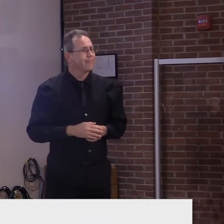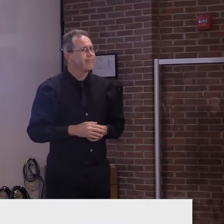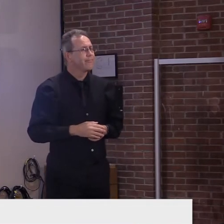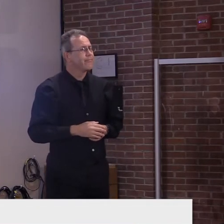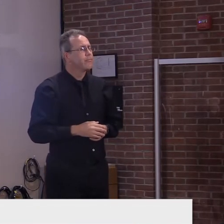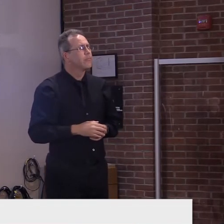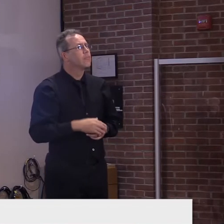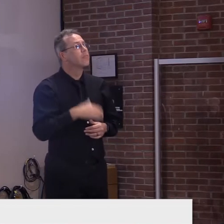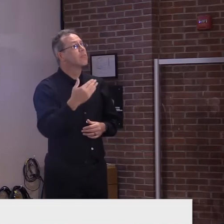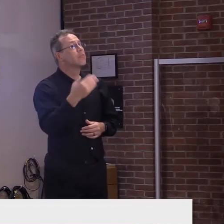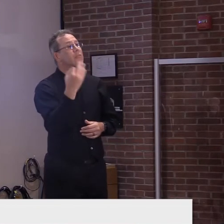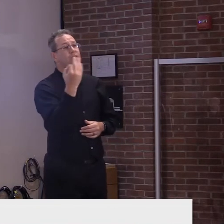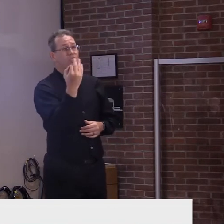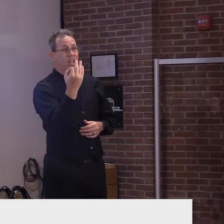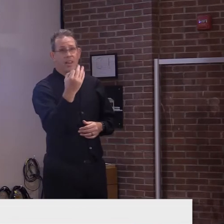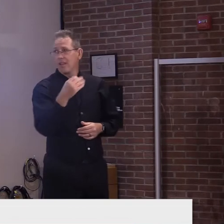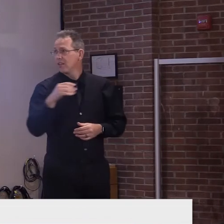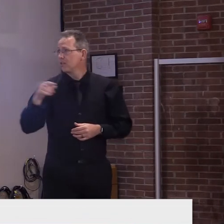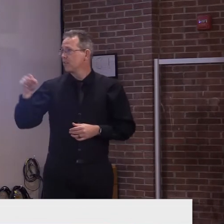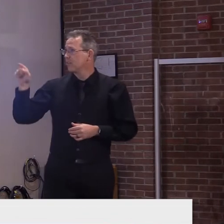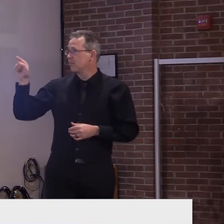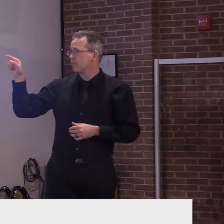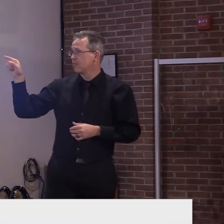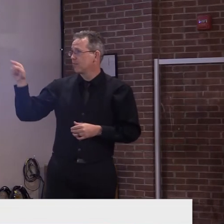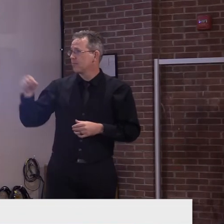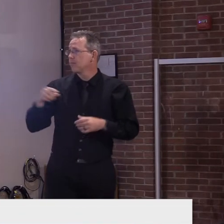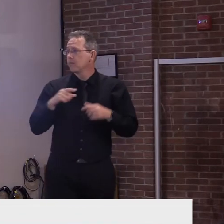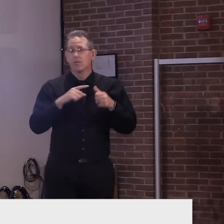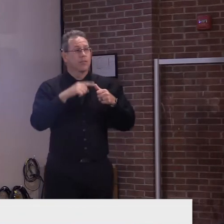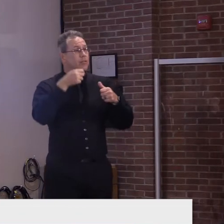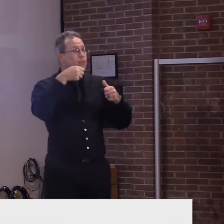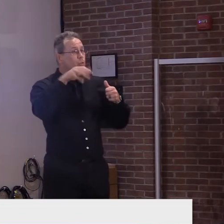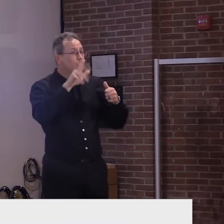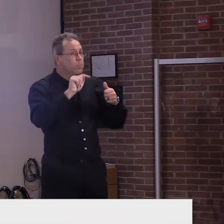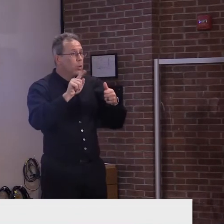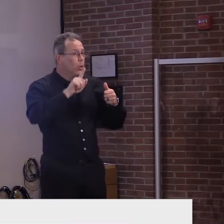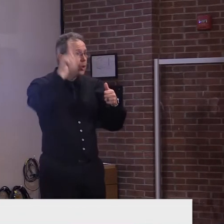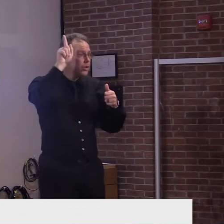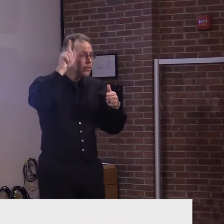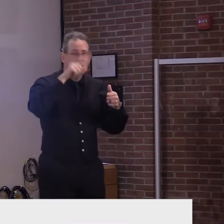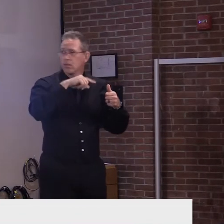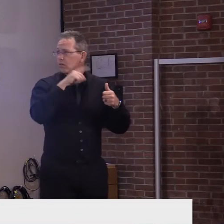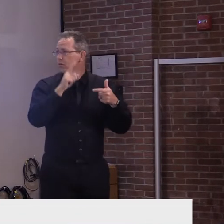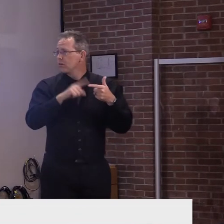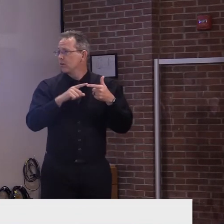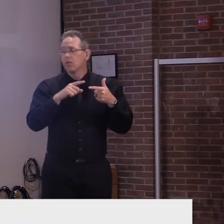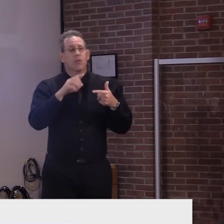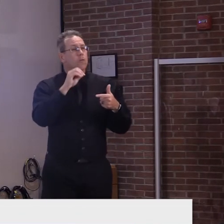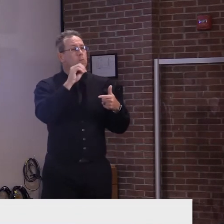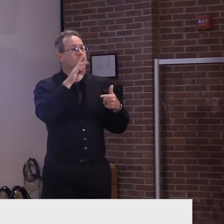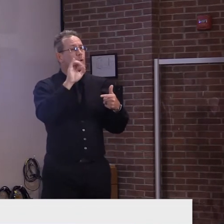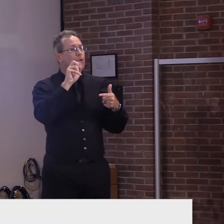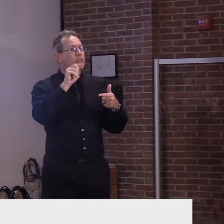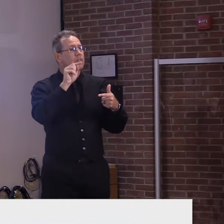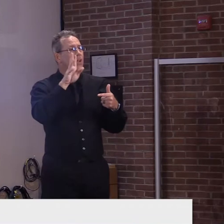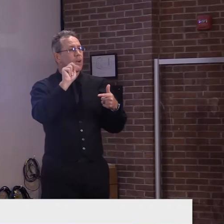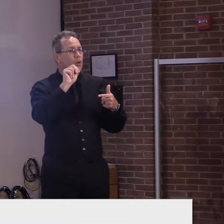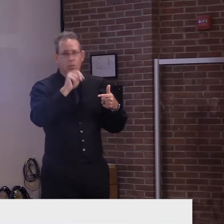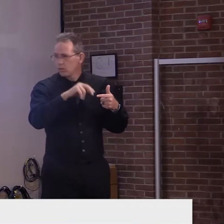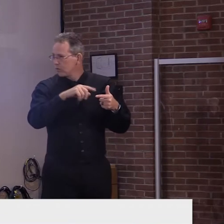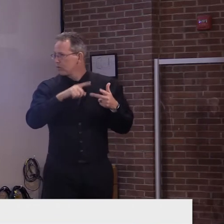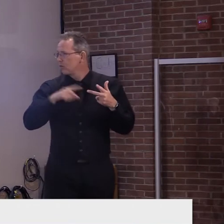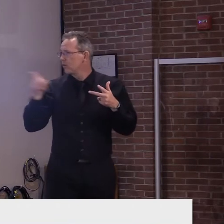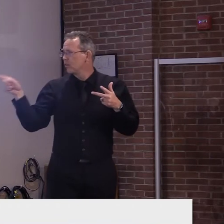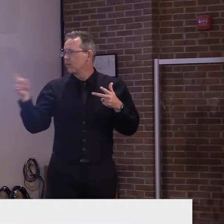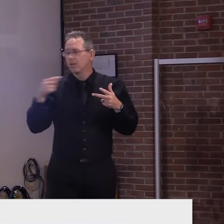on Friday, September 3rd, the Newport Waterfront Plaza, the Morristown Elementary School in